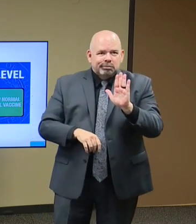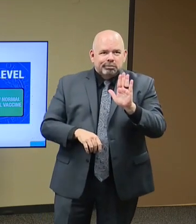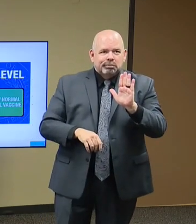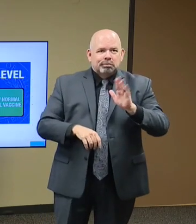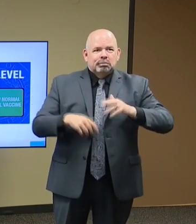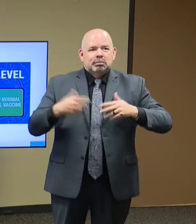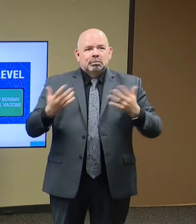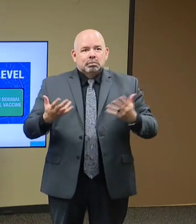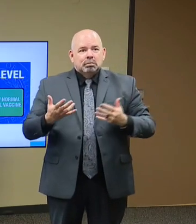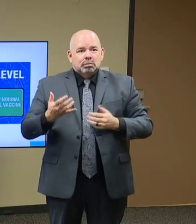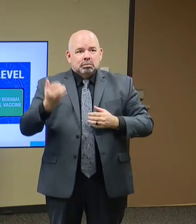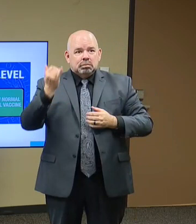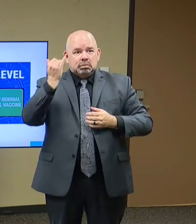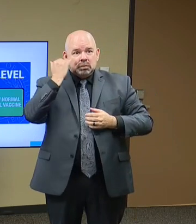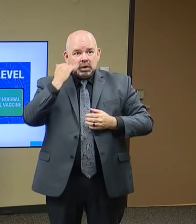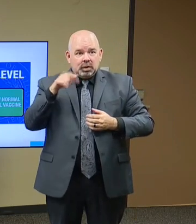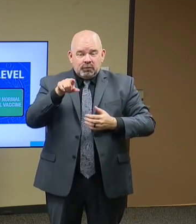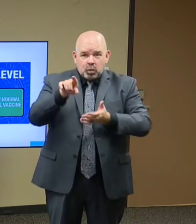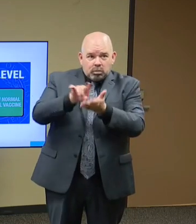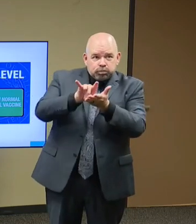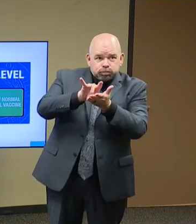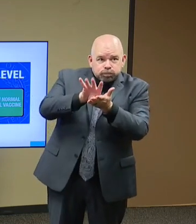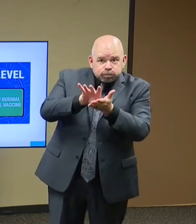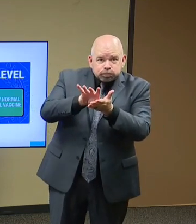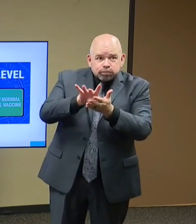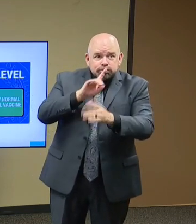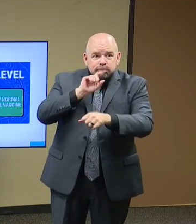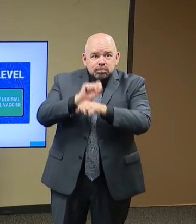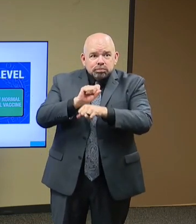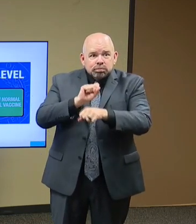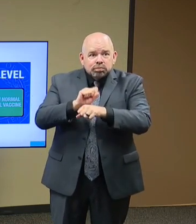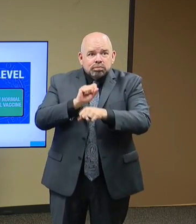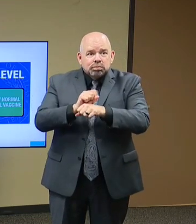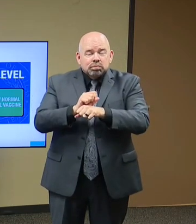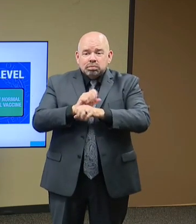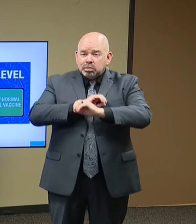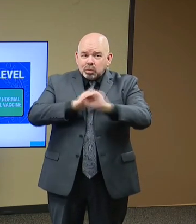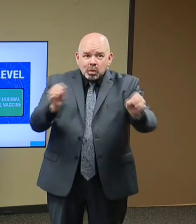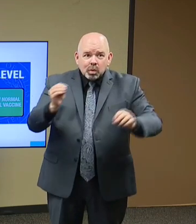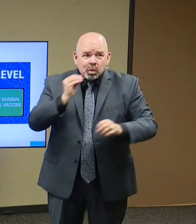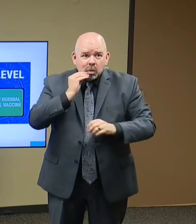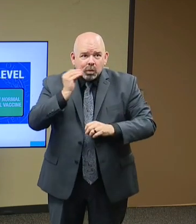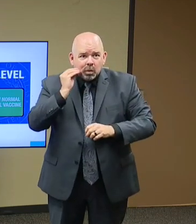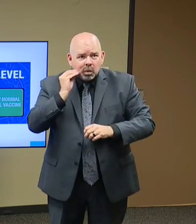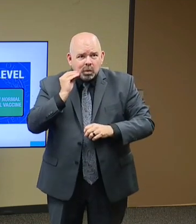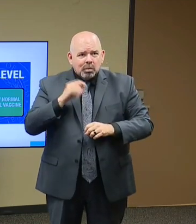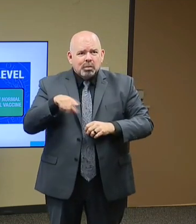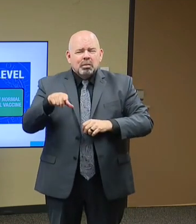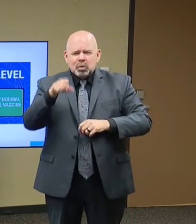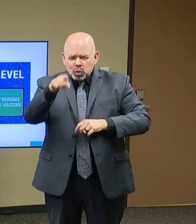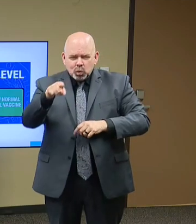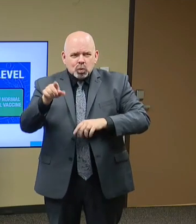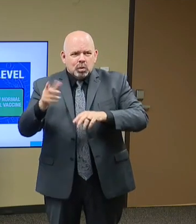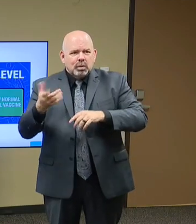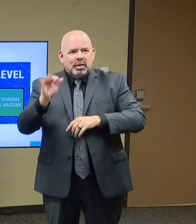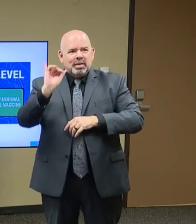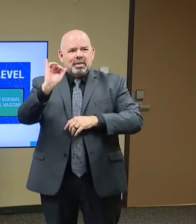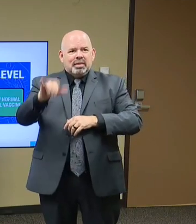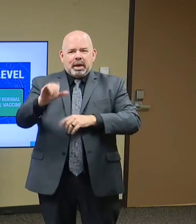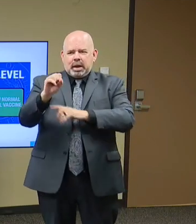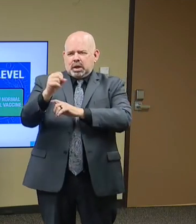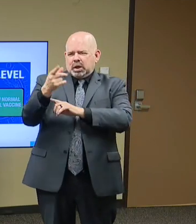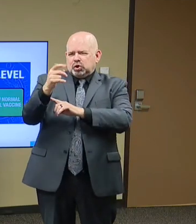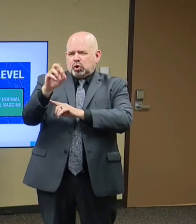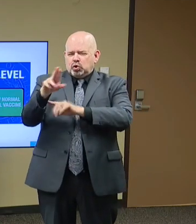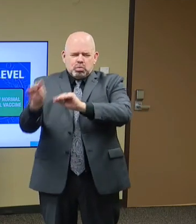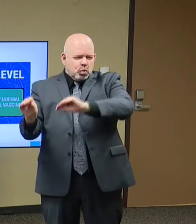would become homeless or forced to move to some sort of congregate housing, like a shelter. Renters must also be able